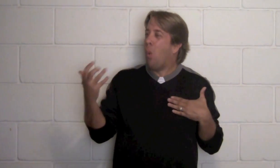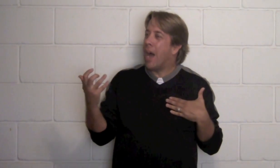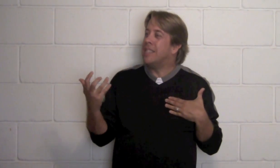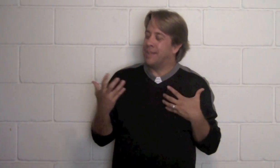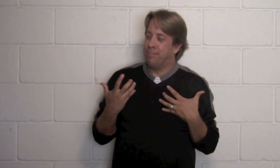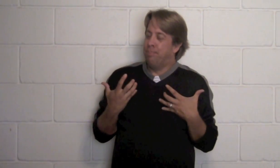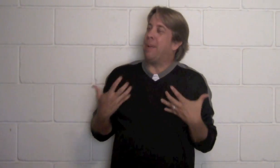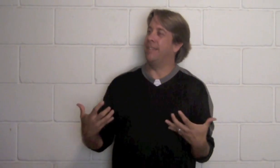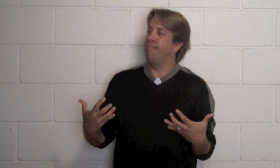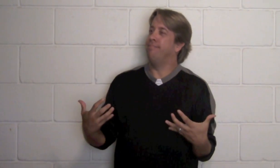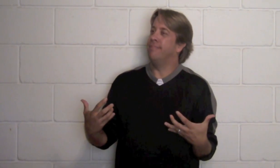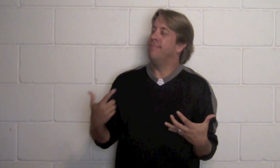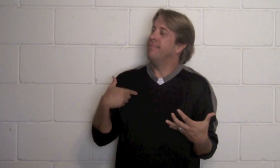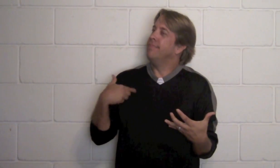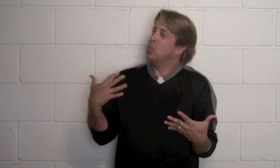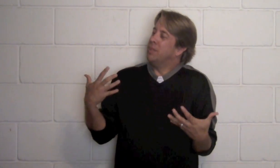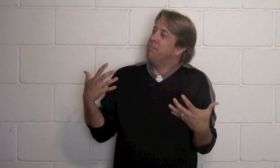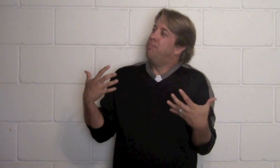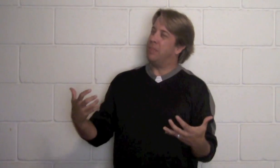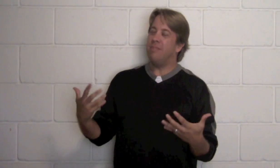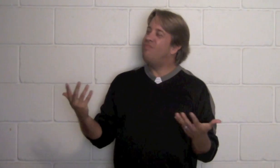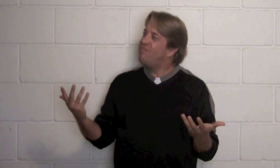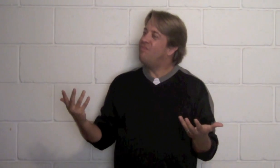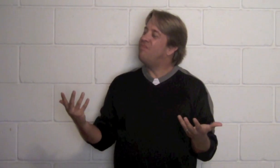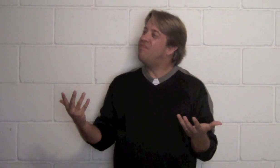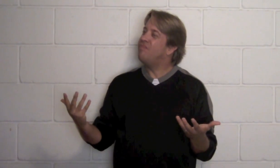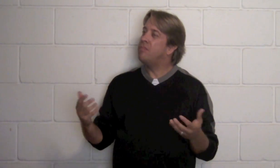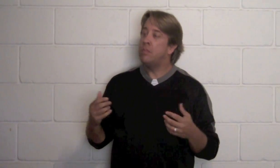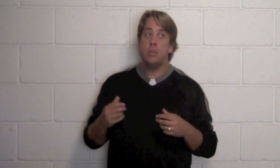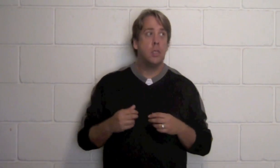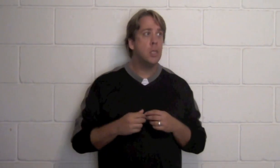"No, I want them bigger. I want bigger breasts."